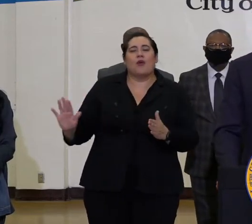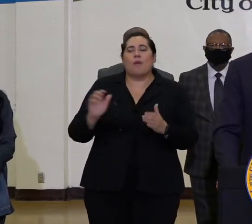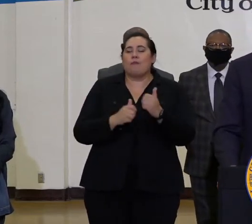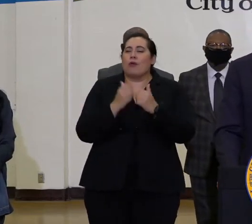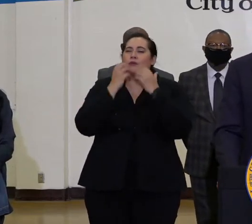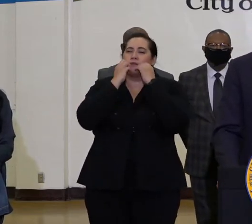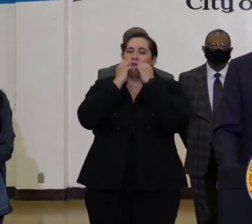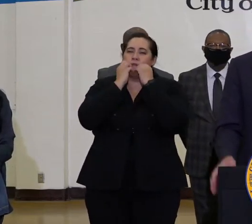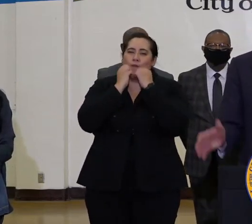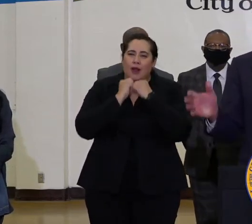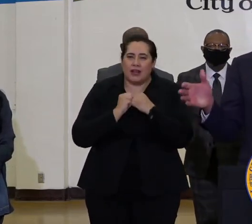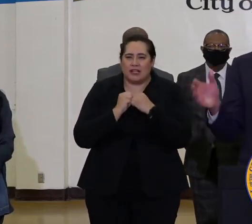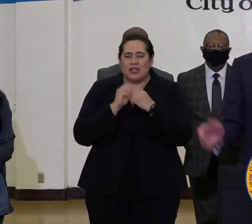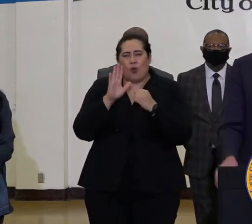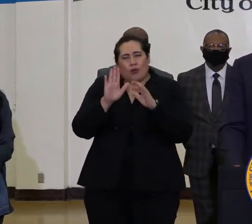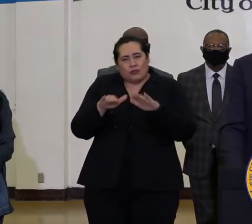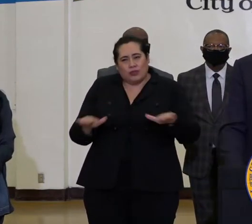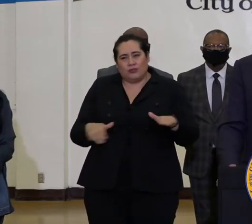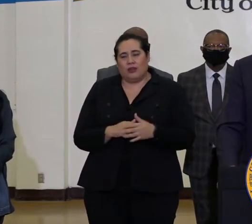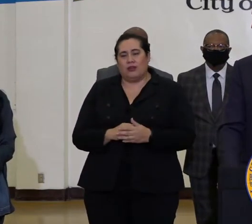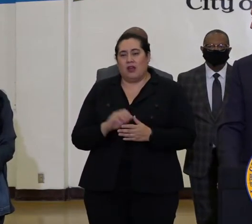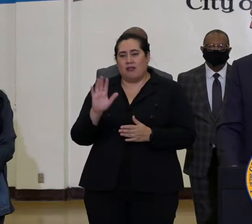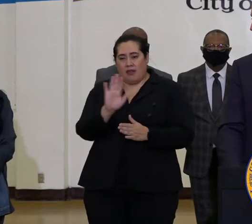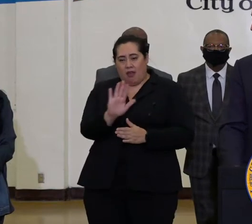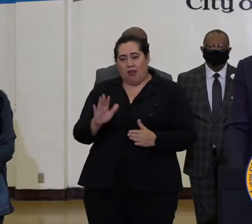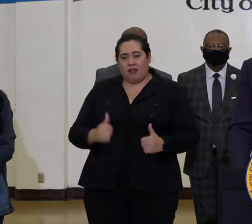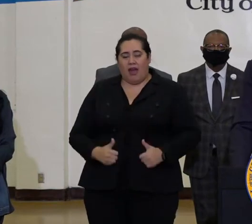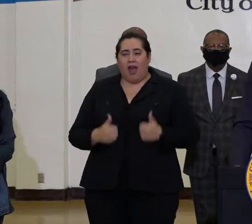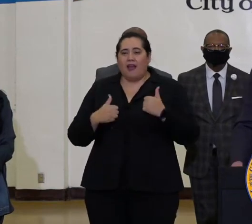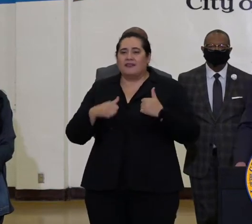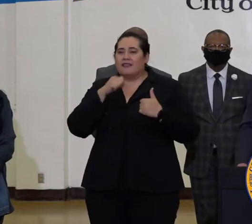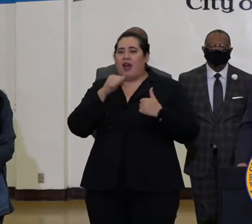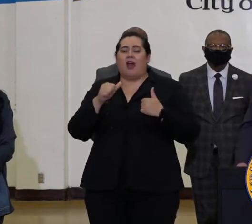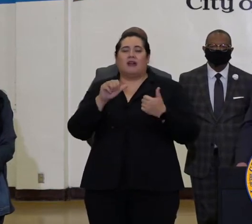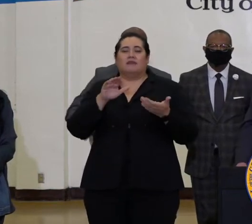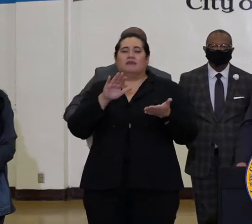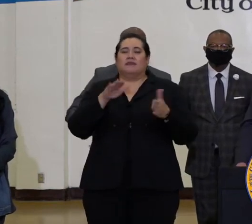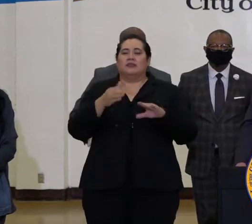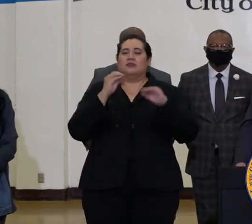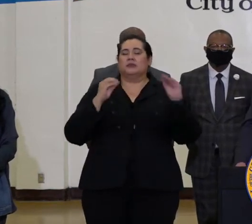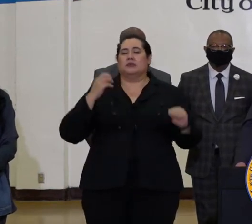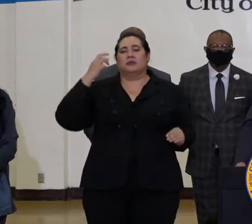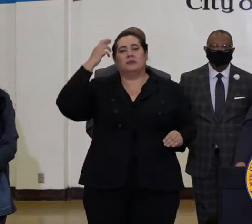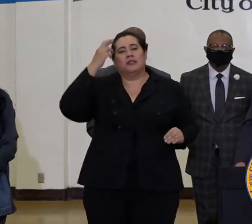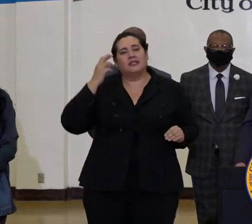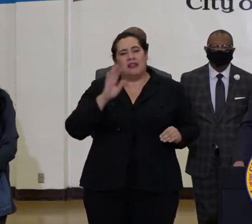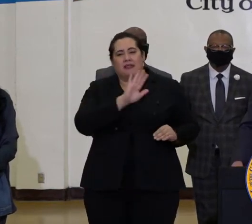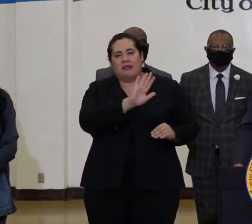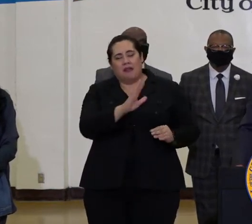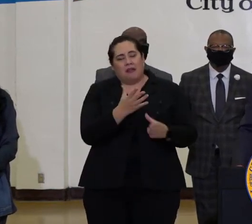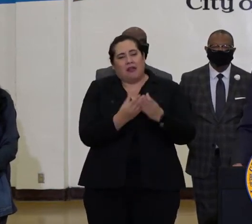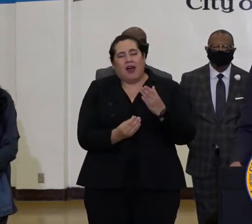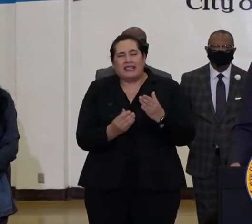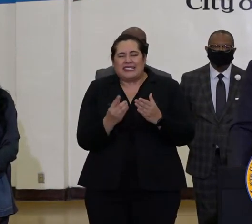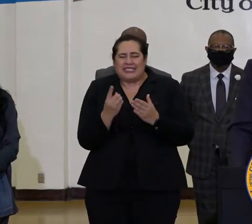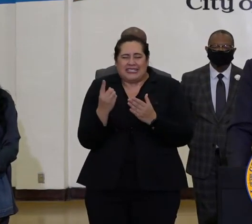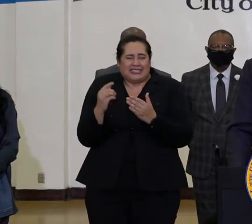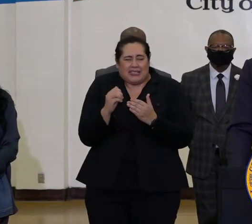most precious, your children, lives are not in vain, and that their loss